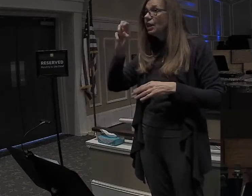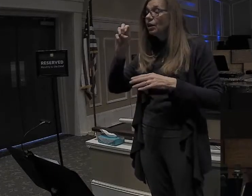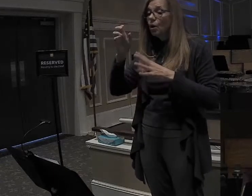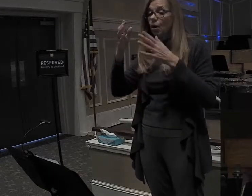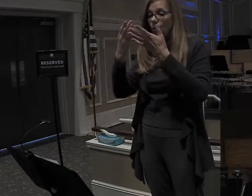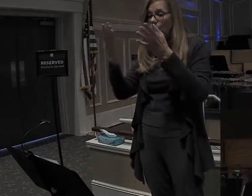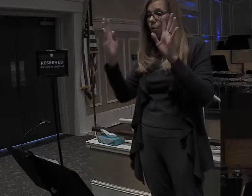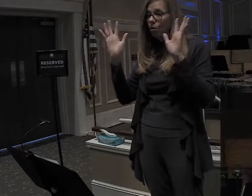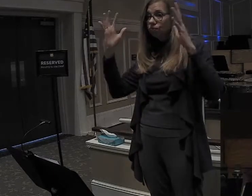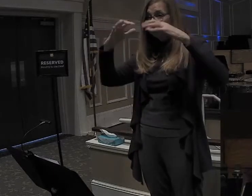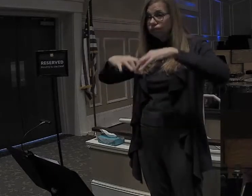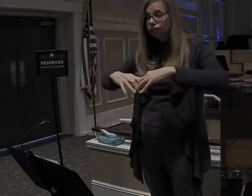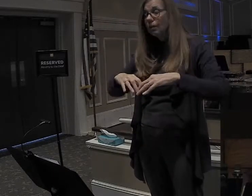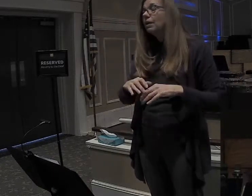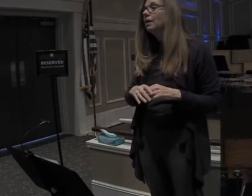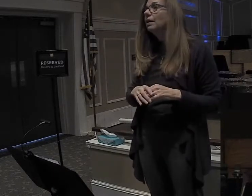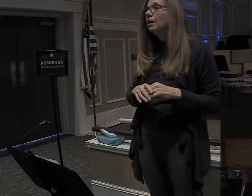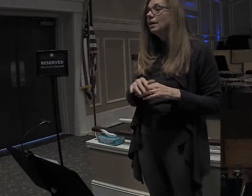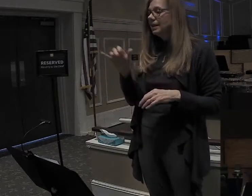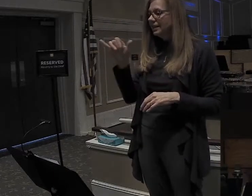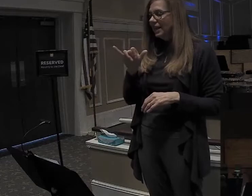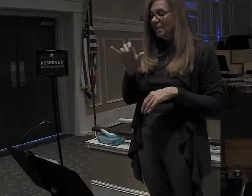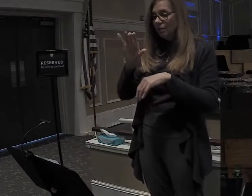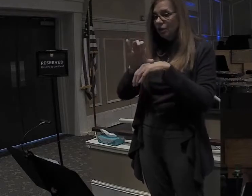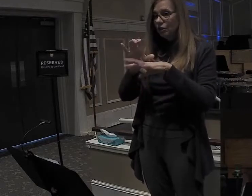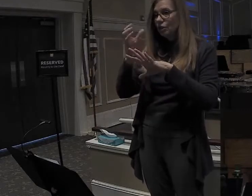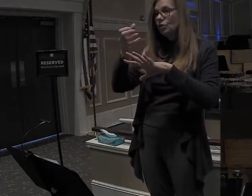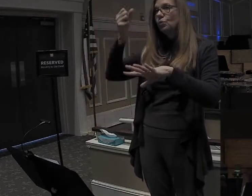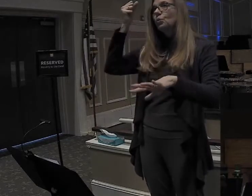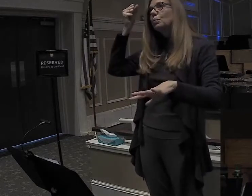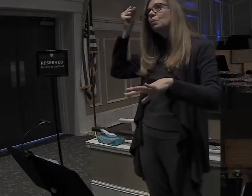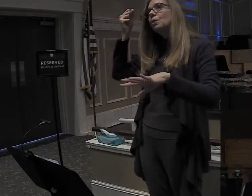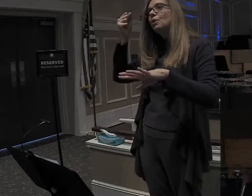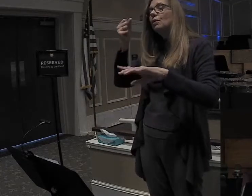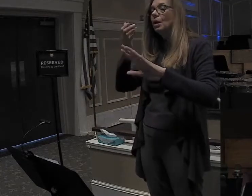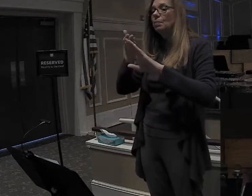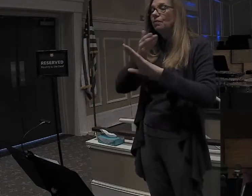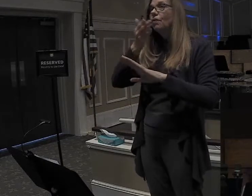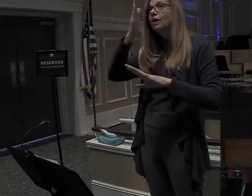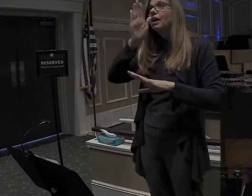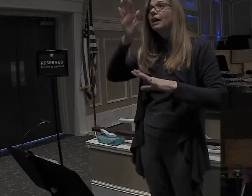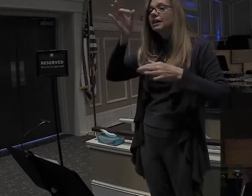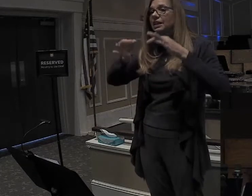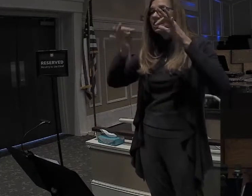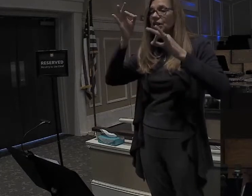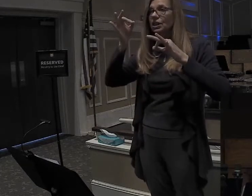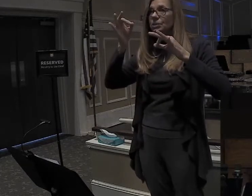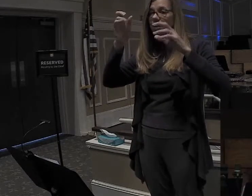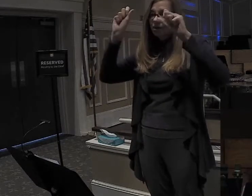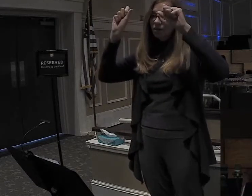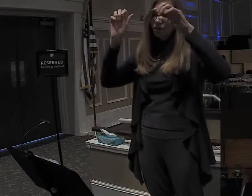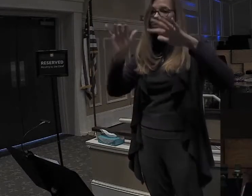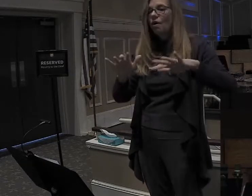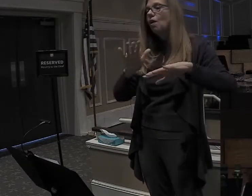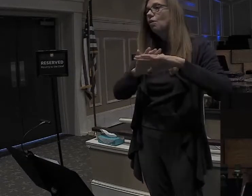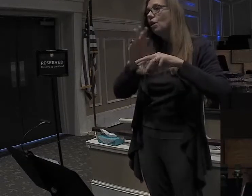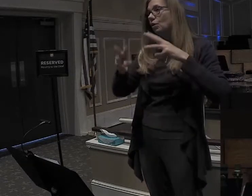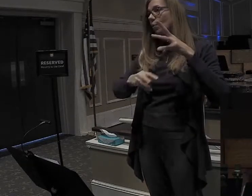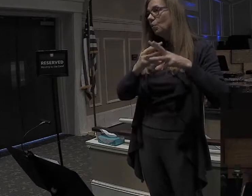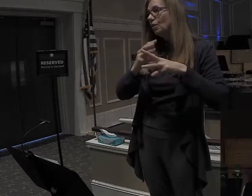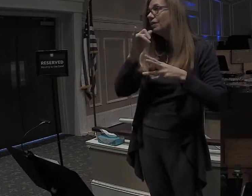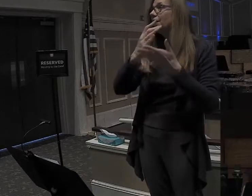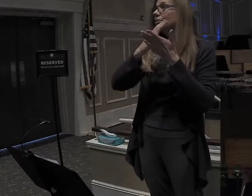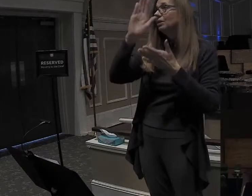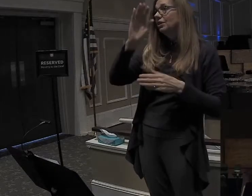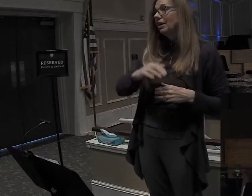so here the church is removed as the judgment of God begins to fall on a world that has rejected